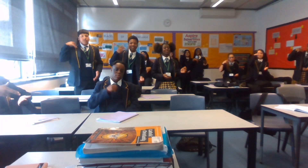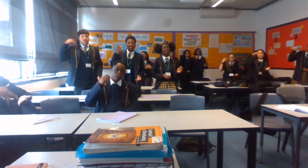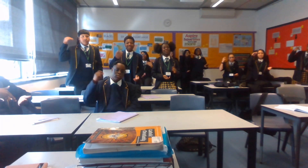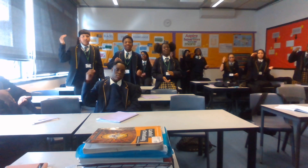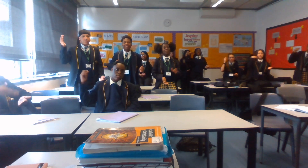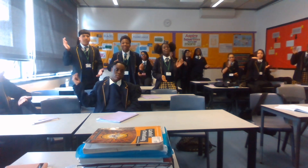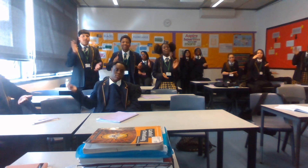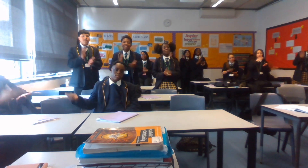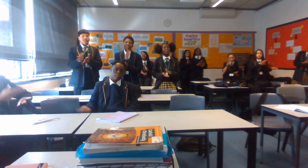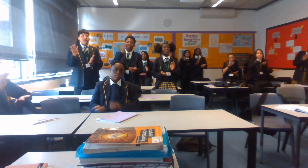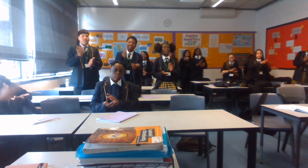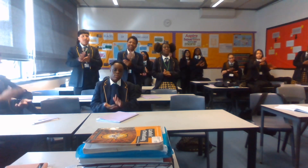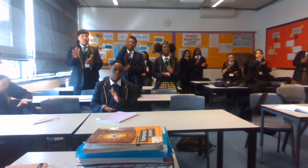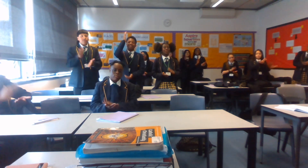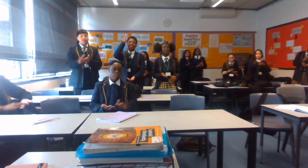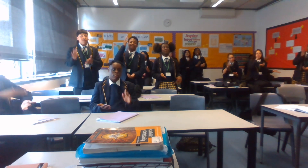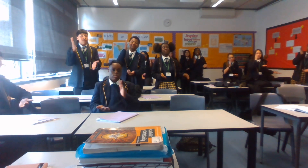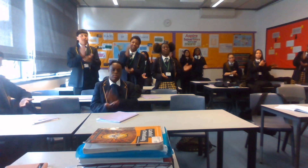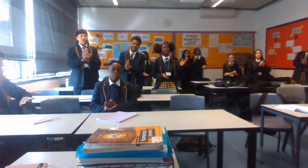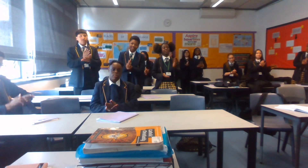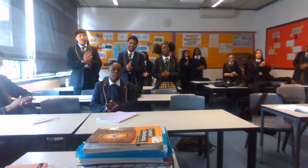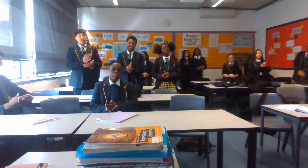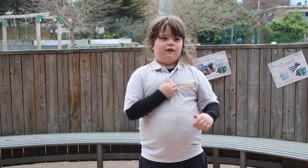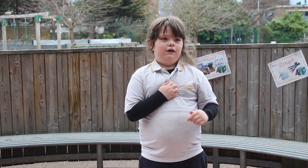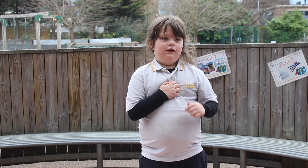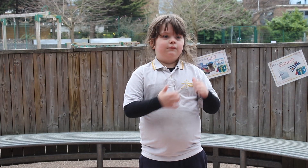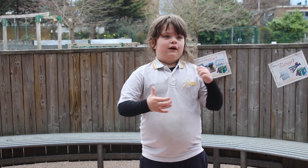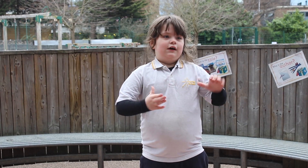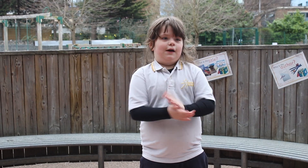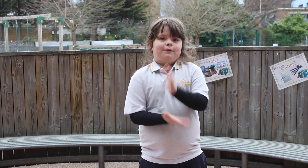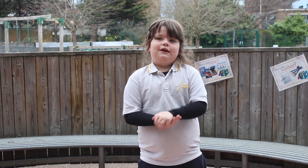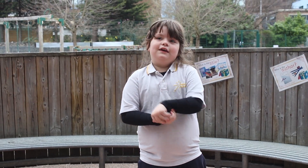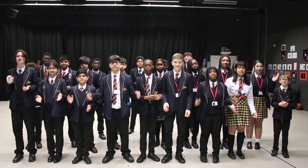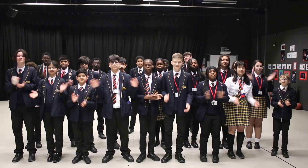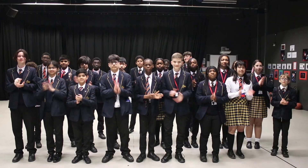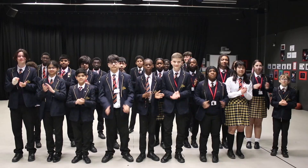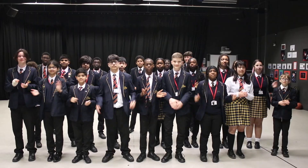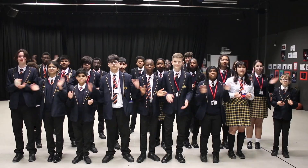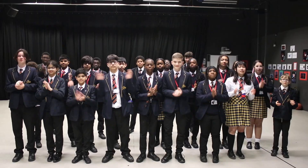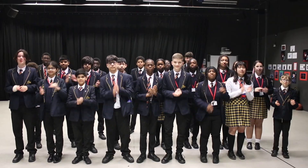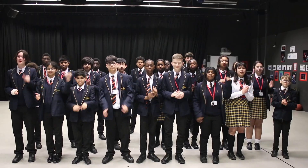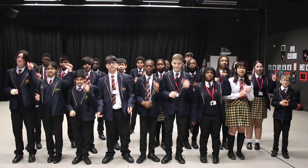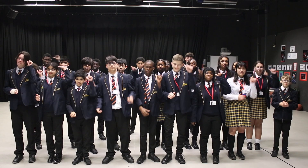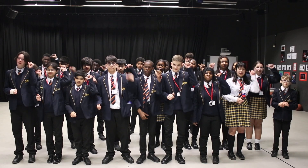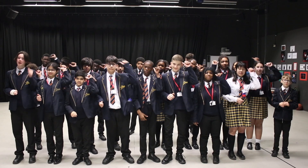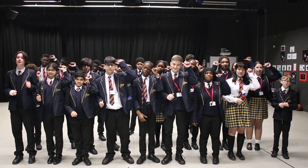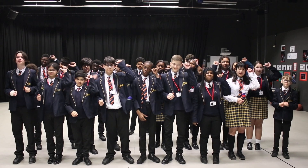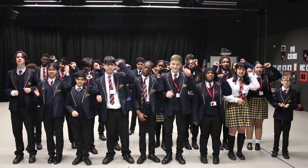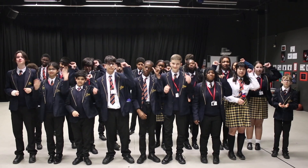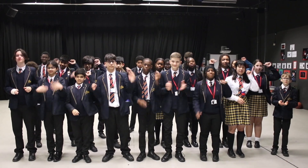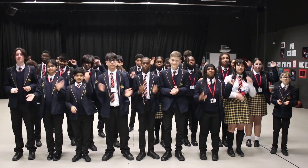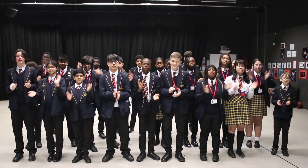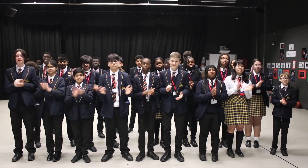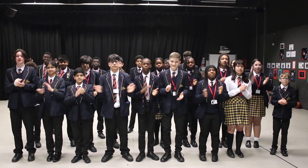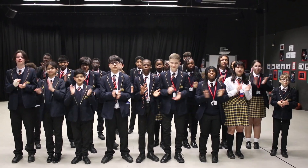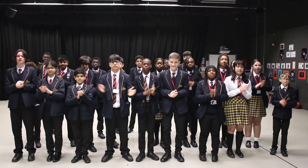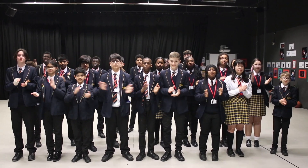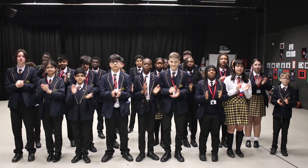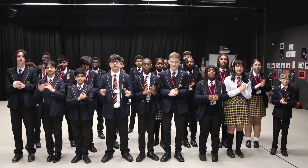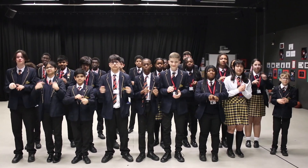feel like happiness is the truth. Because I'm happy. Clap along if you know what happiness is to you.